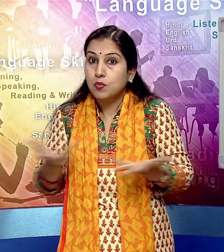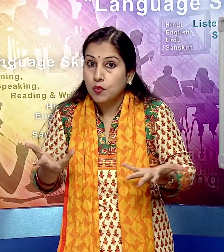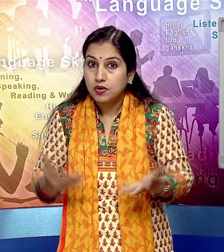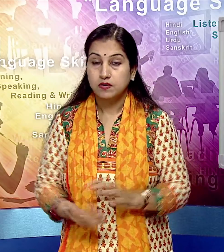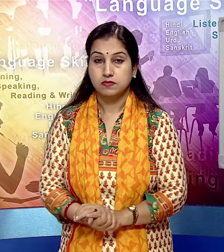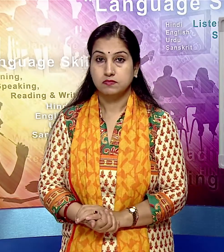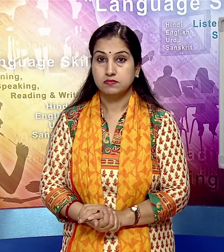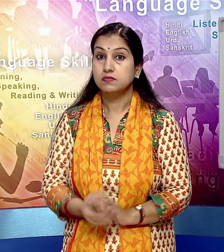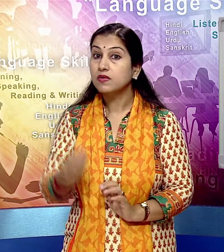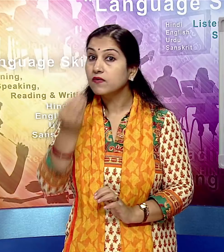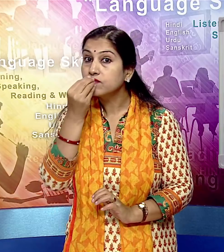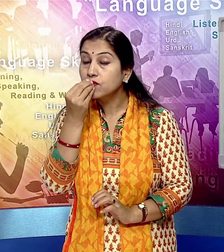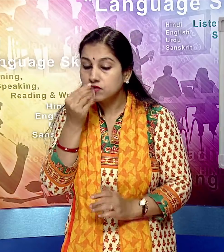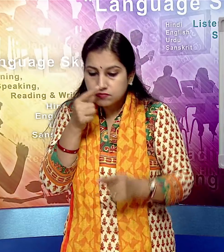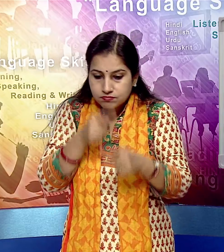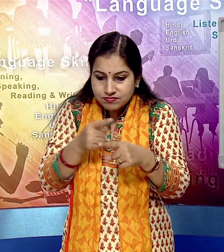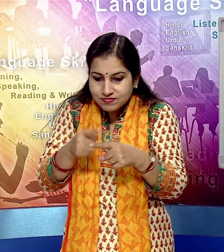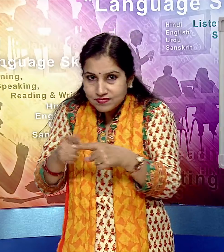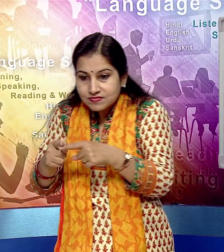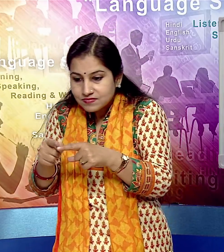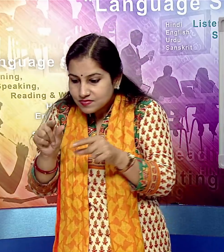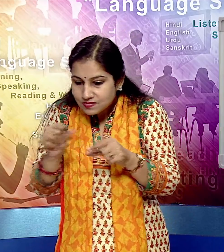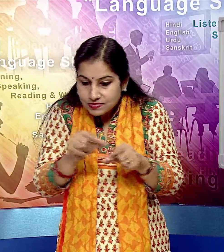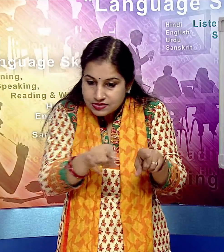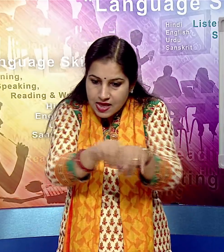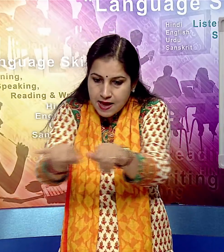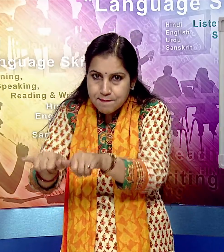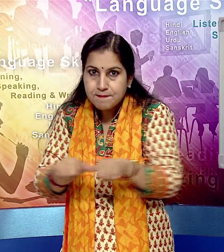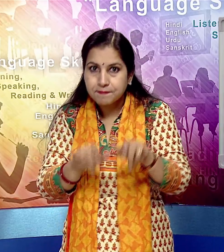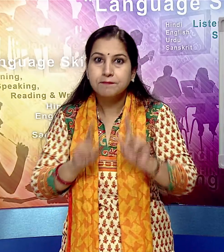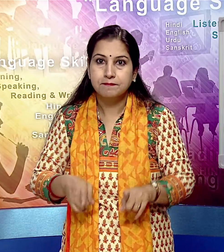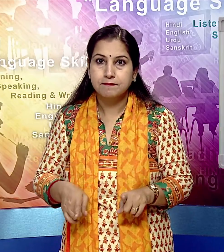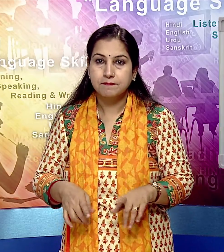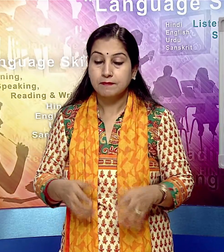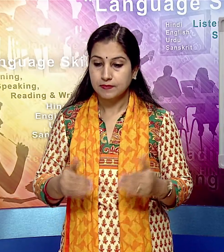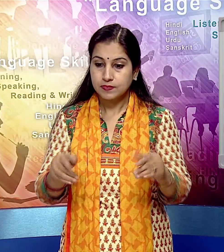food should be cut into even-sized pieces to ensure even cooking.